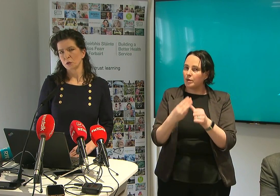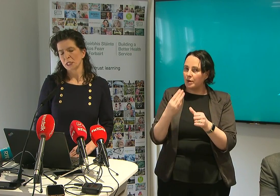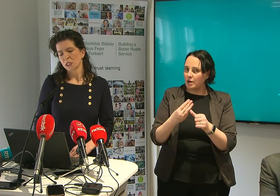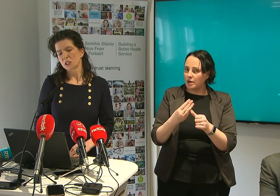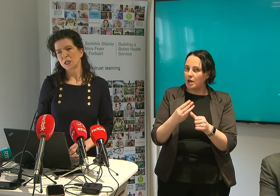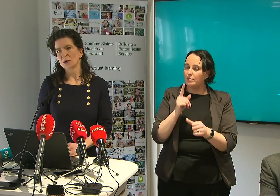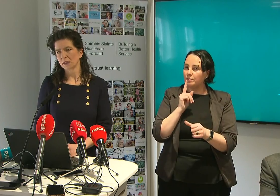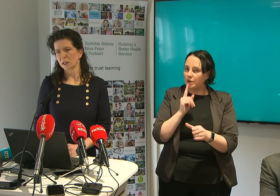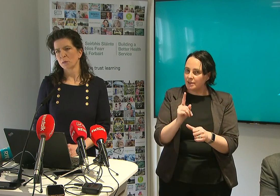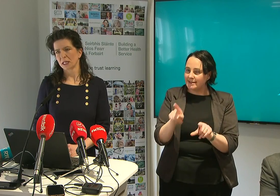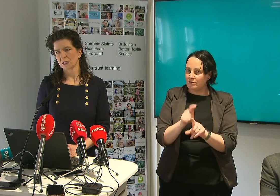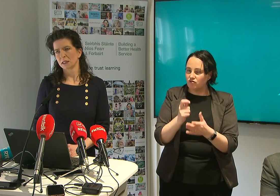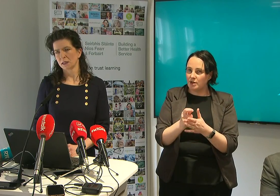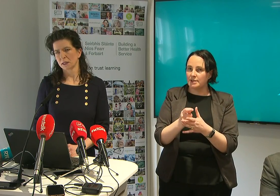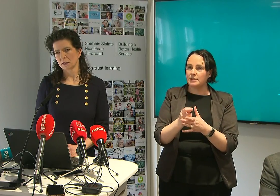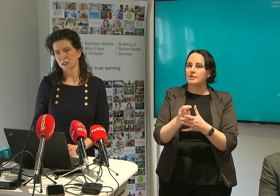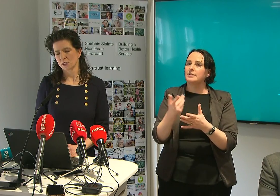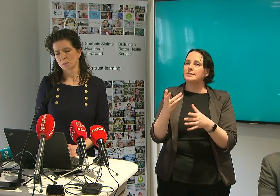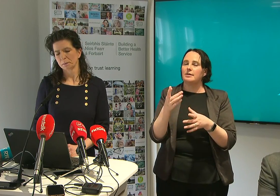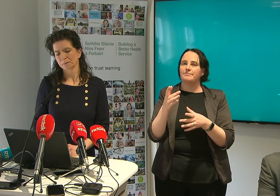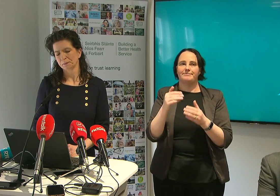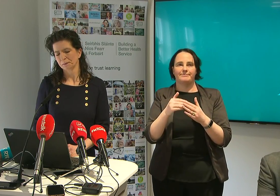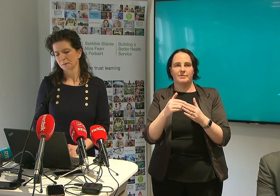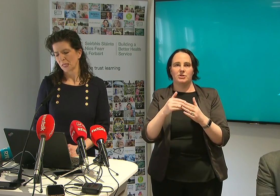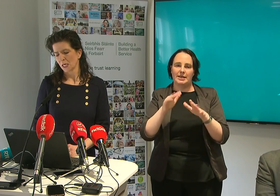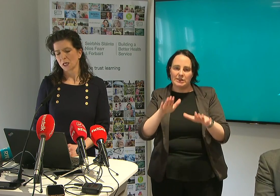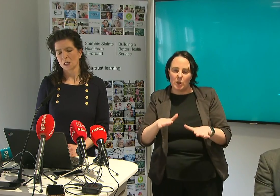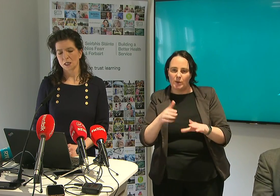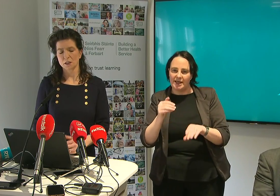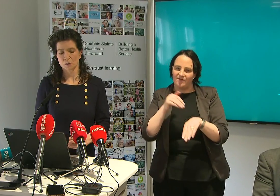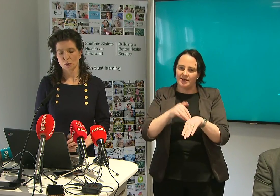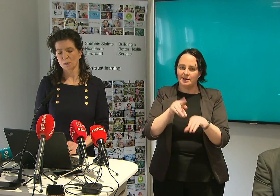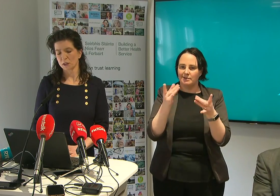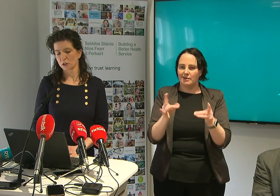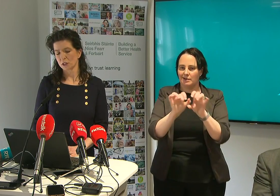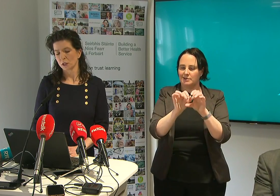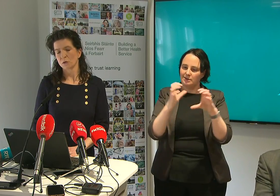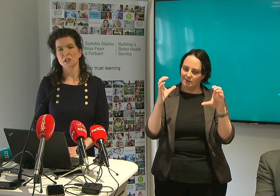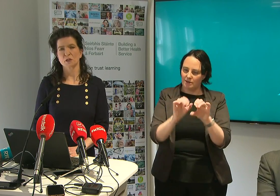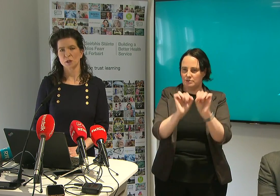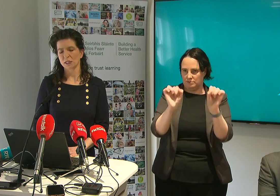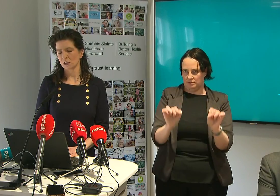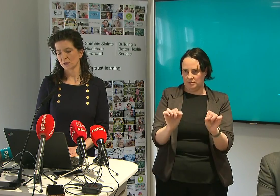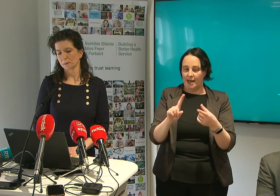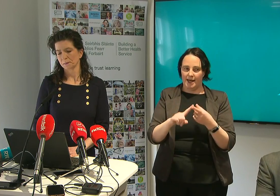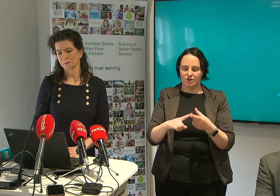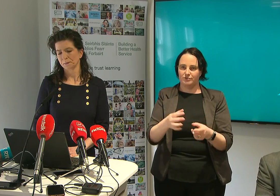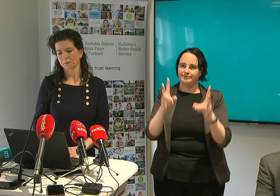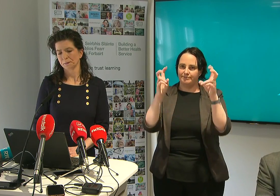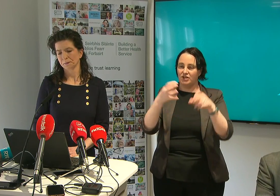also slowing the impact on the healthcare system. And as Paul mentioned, risk